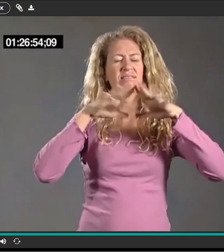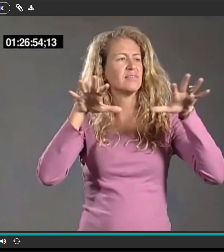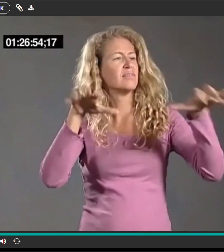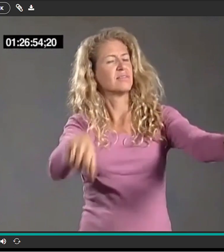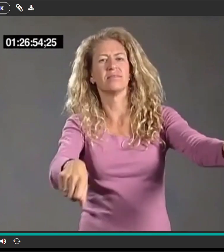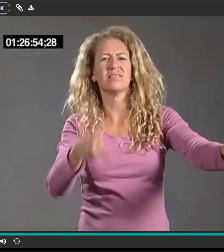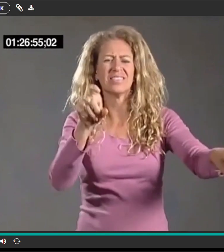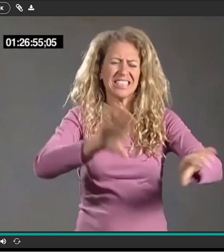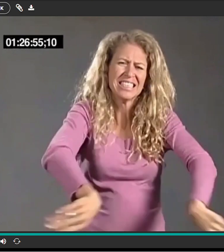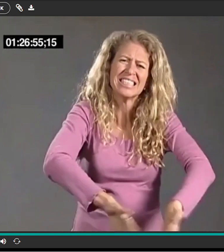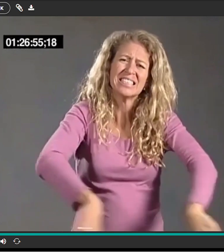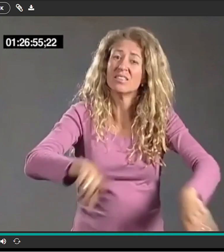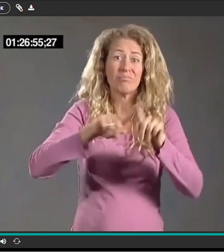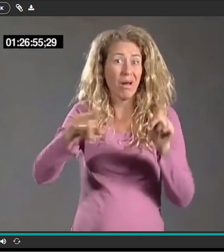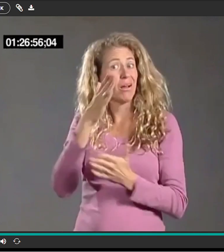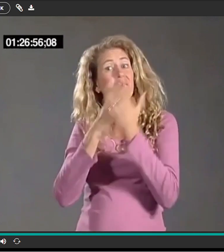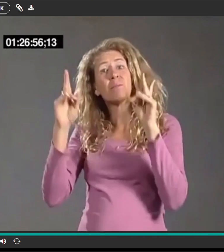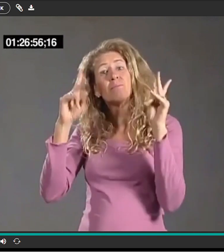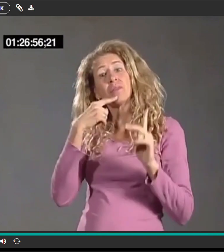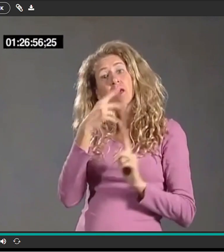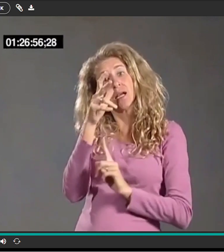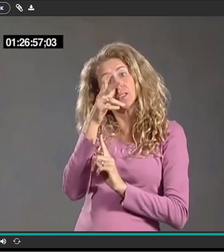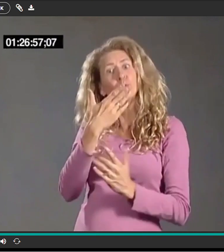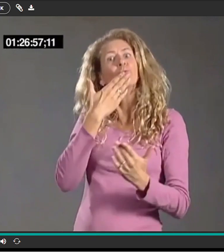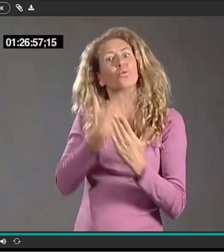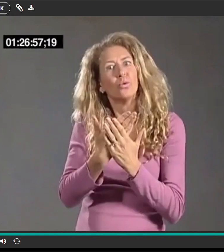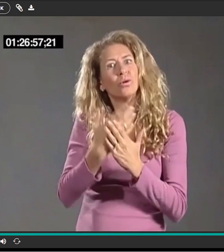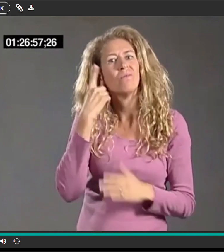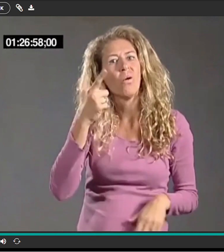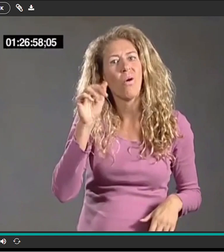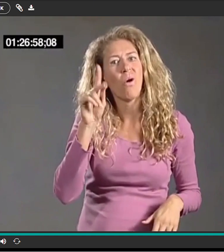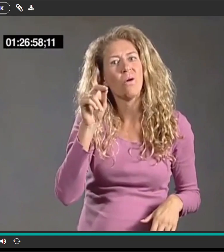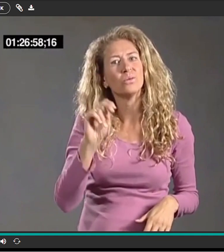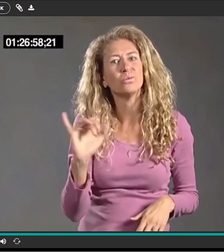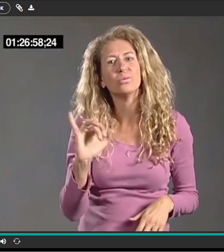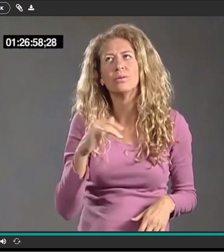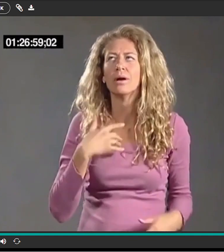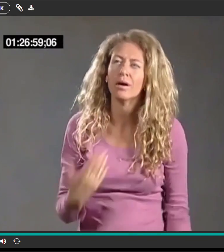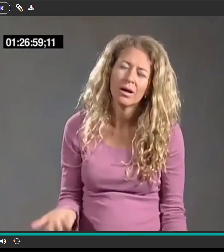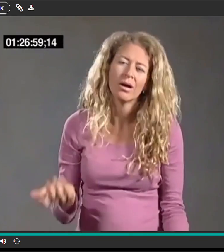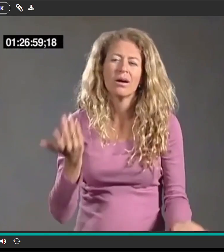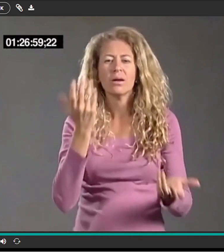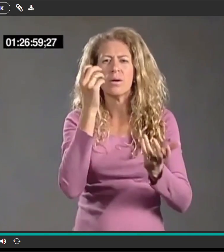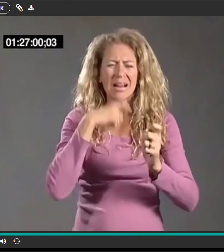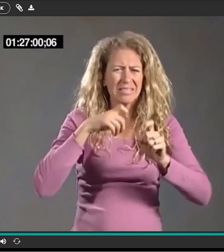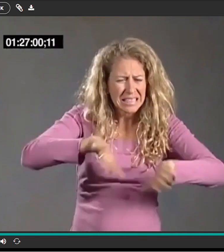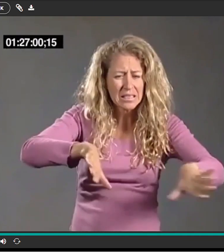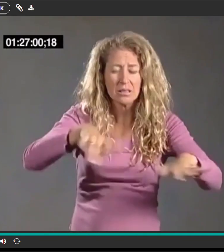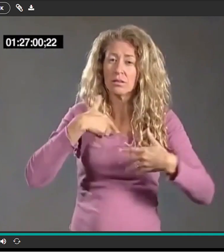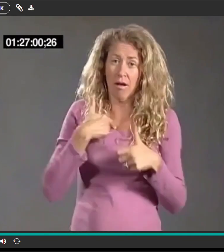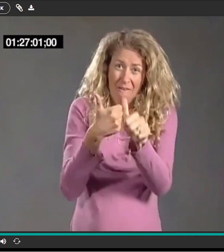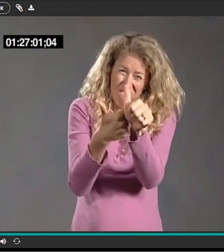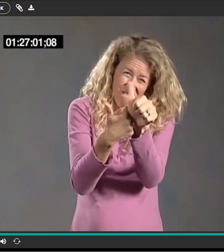they can infest and overtake your garden. Some people say they're good though, so I don't know.